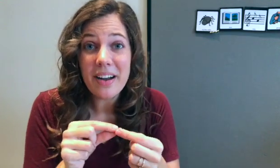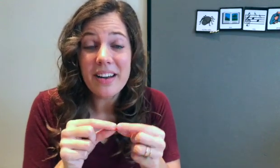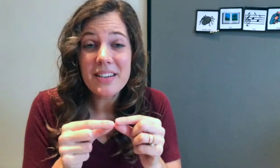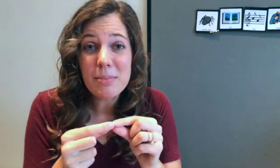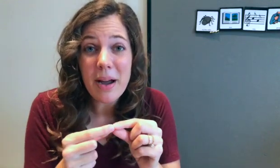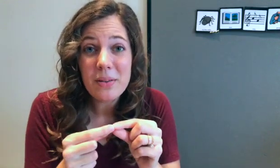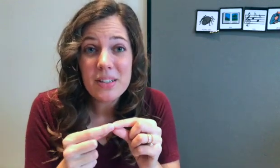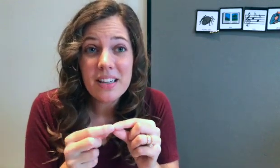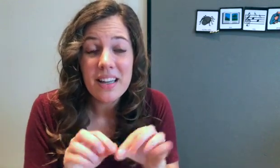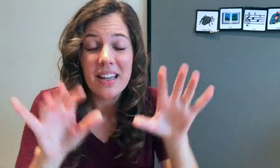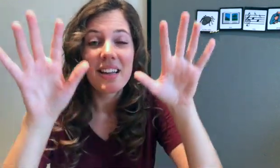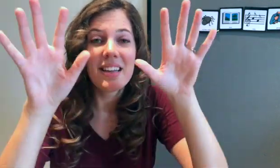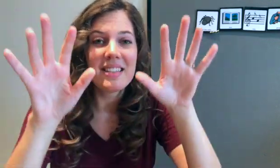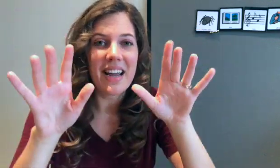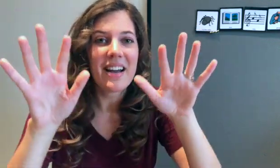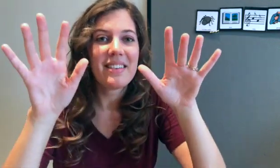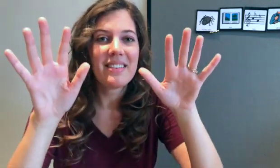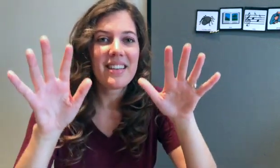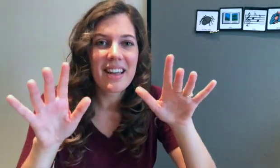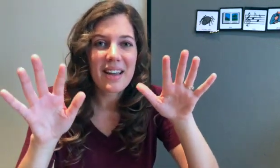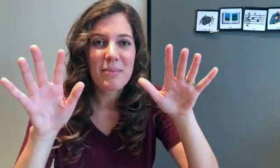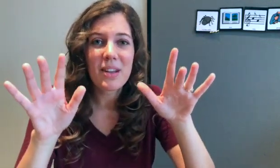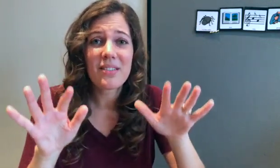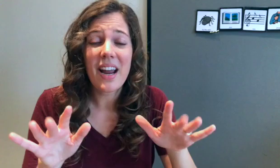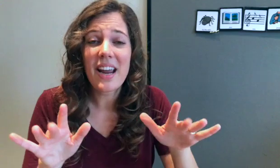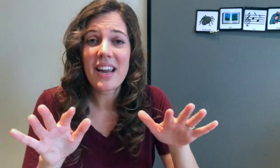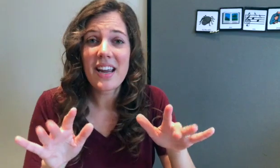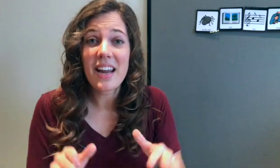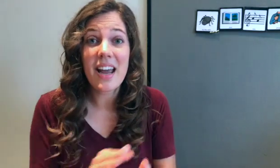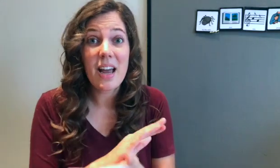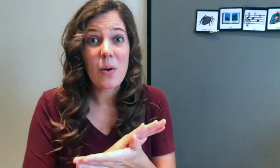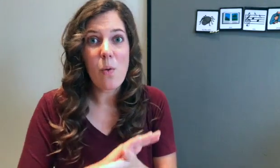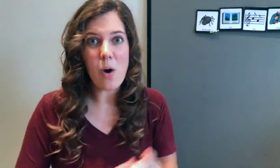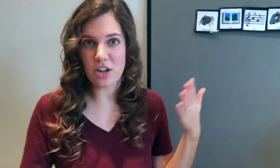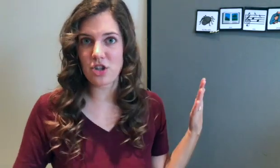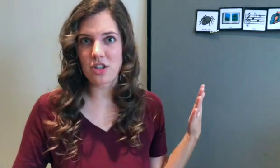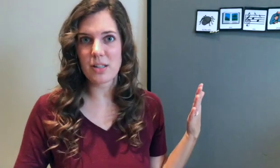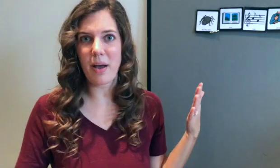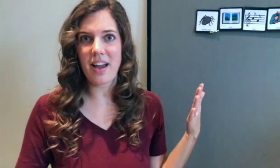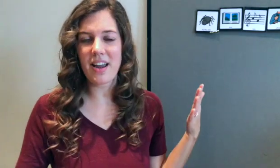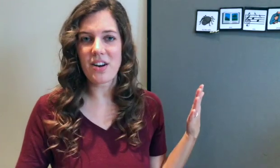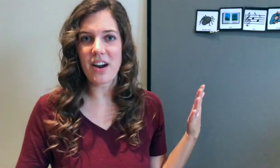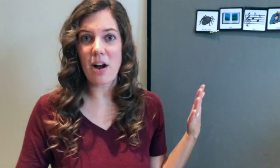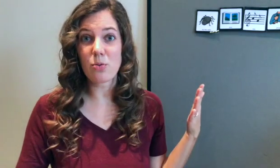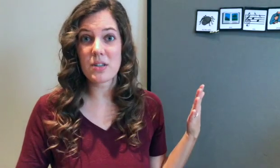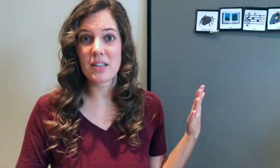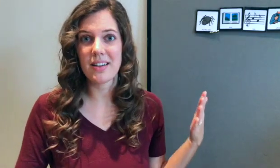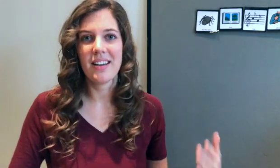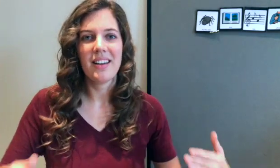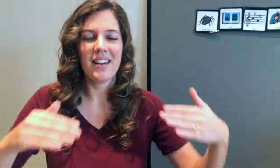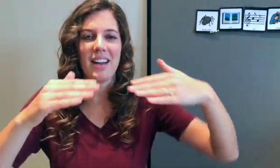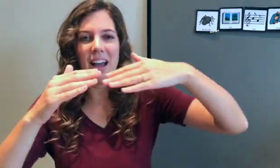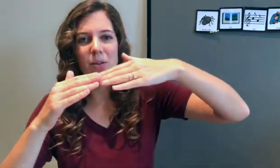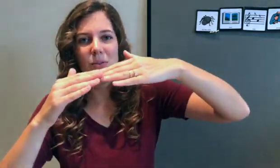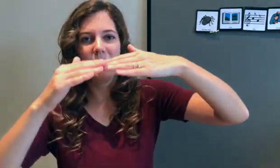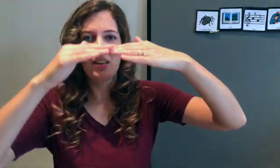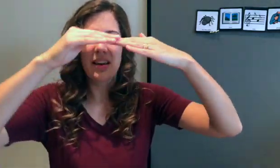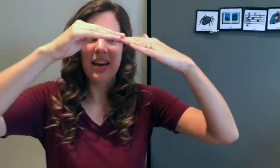water spout. Down came the rain and washed the spider out. Out came